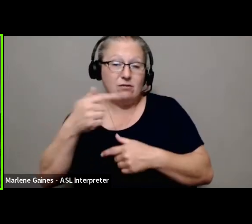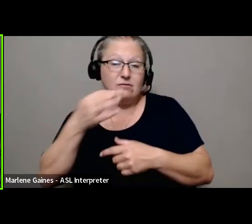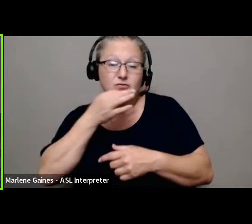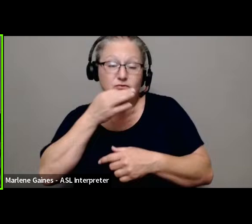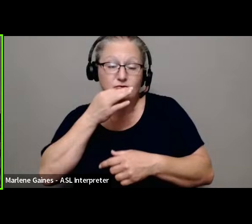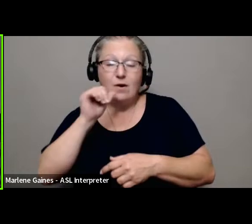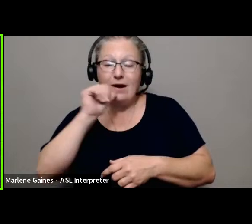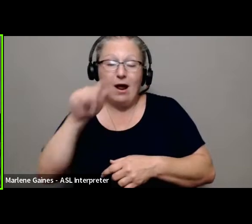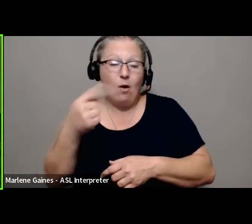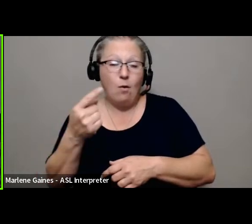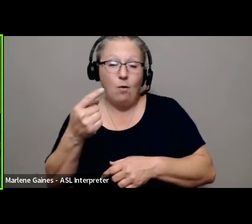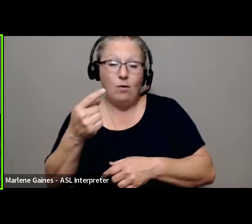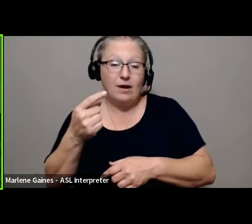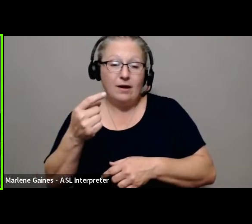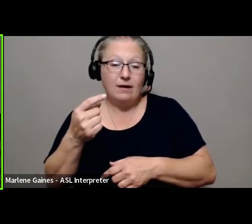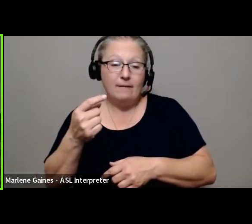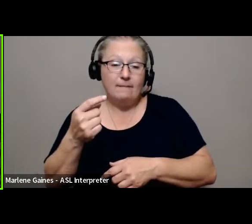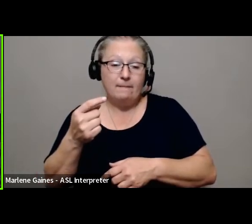not only